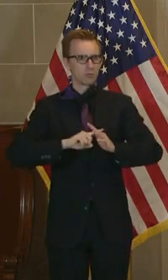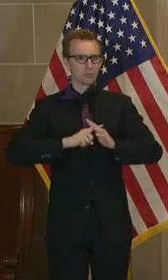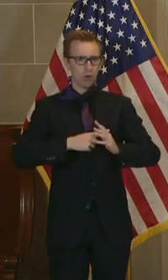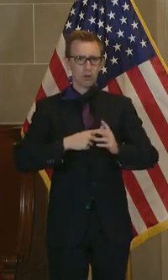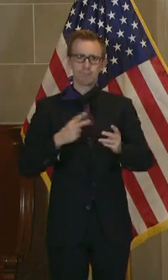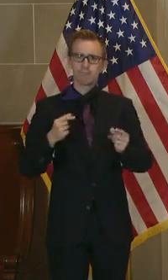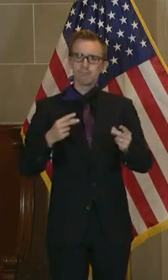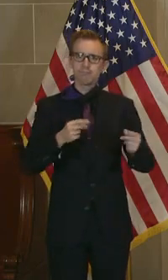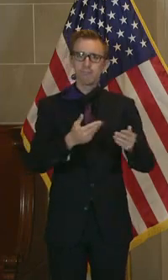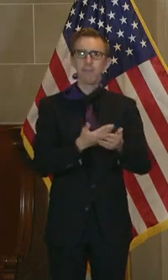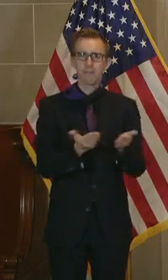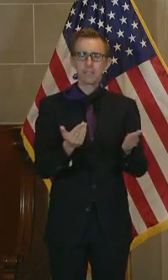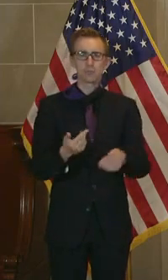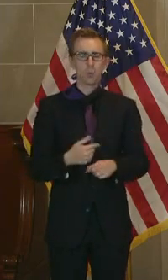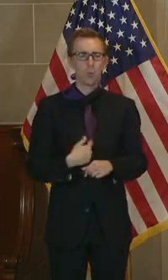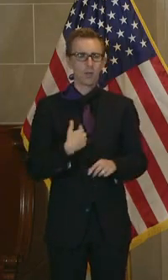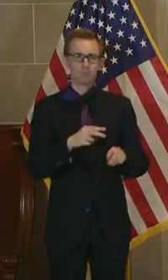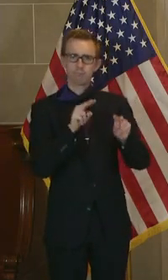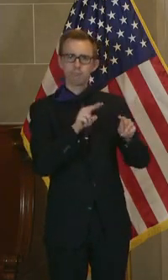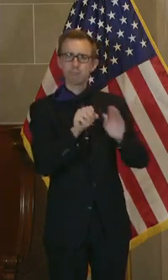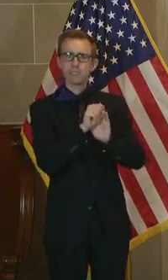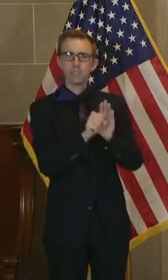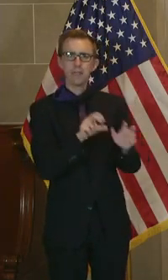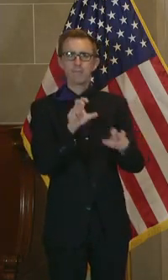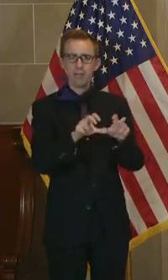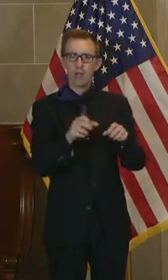going. So I'm looking forward to the state fair and getting people there.